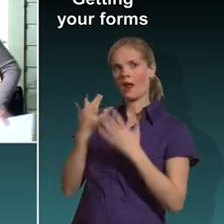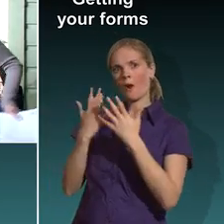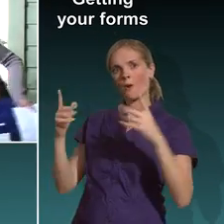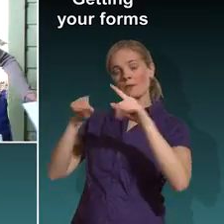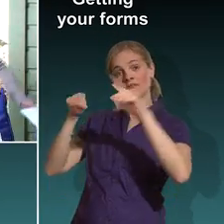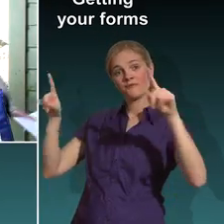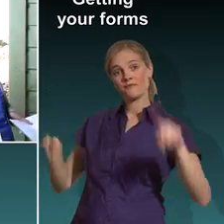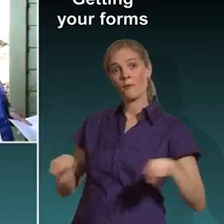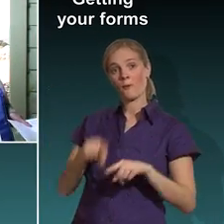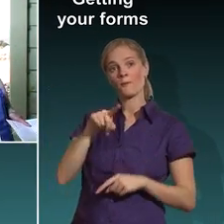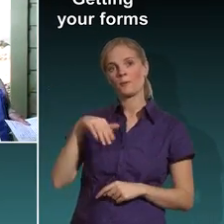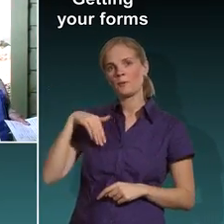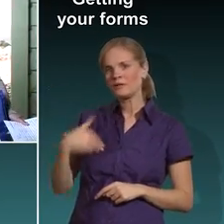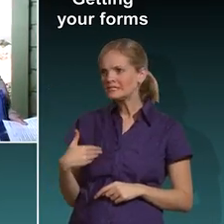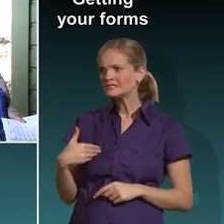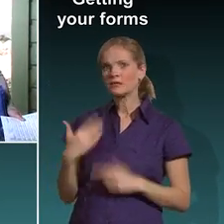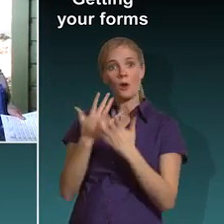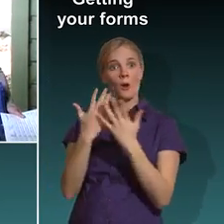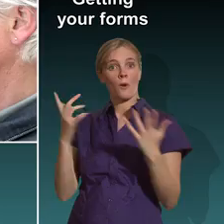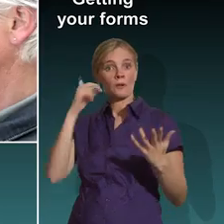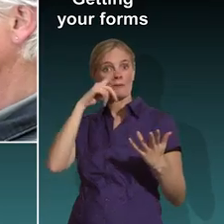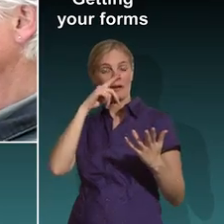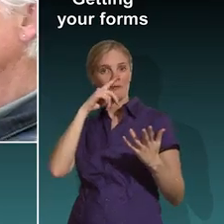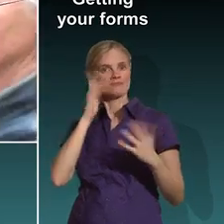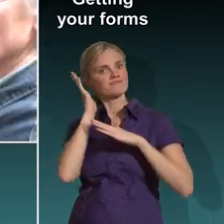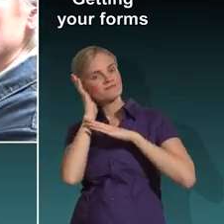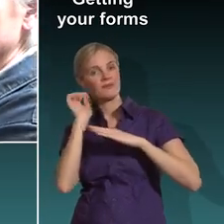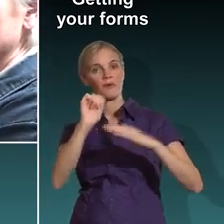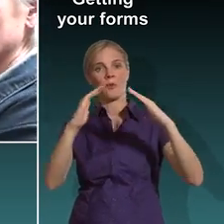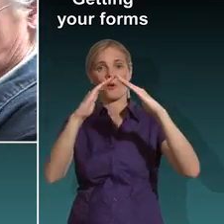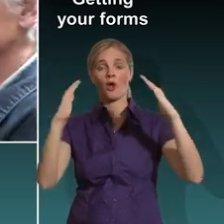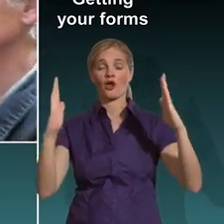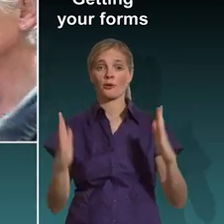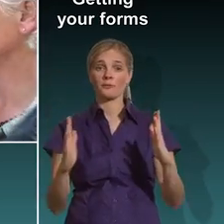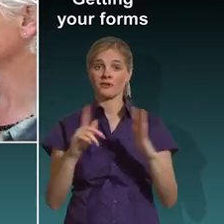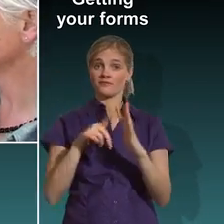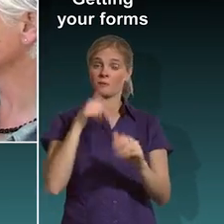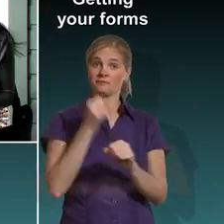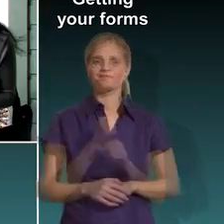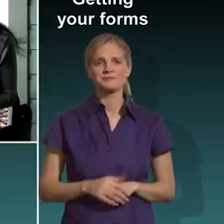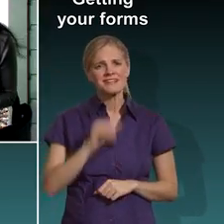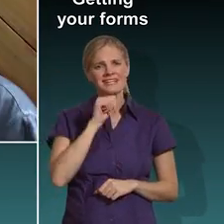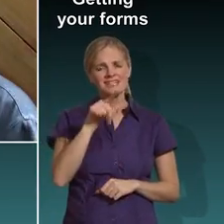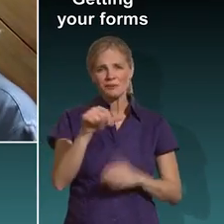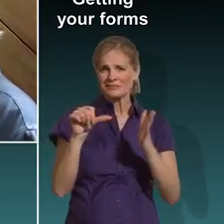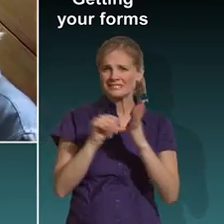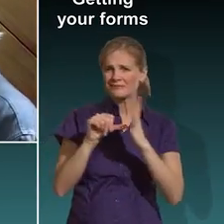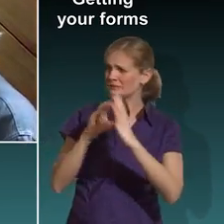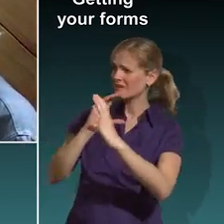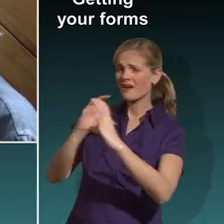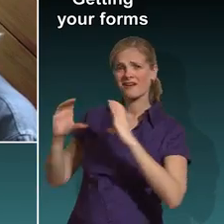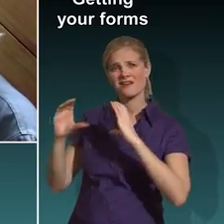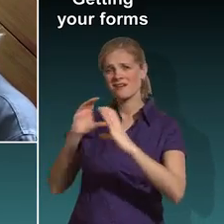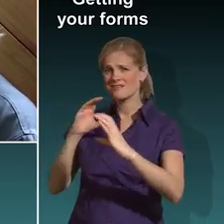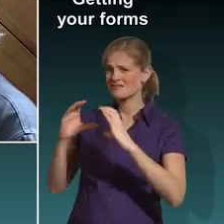The collector will ask you, how many people are staying in your home on census night?